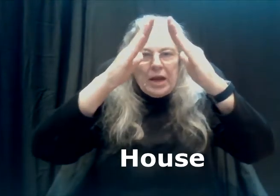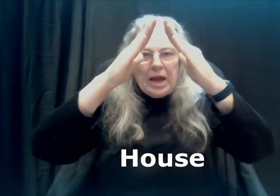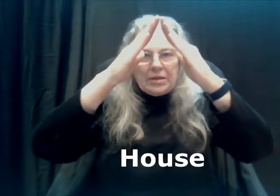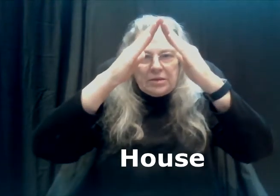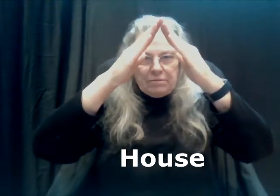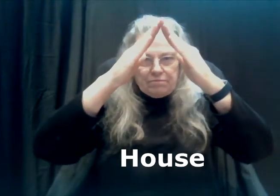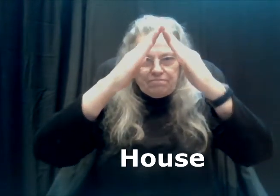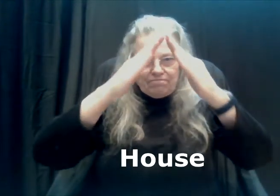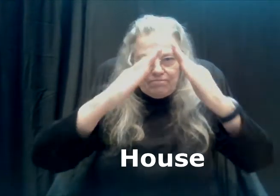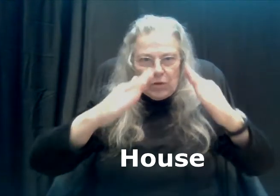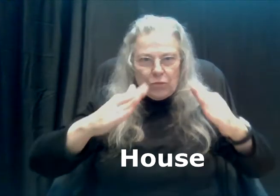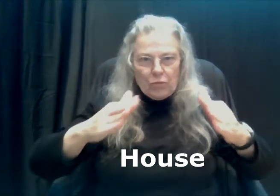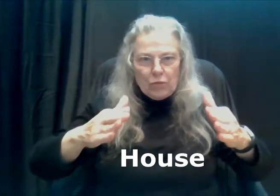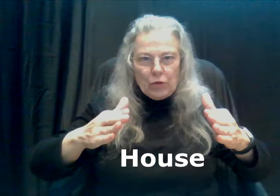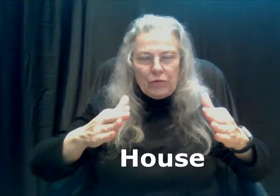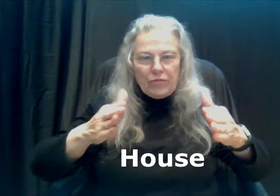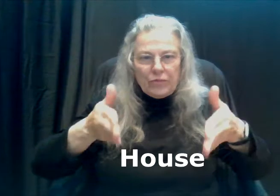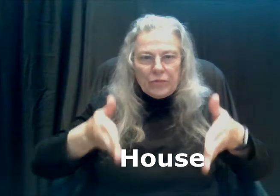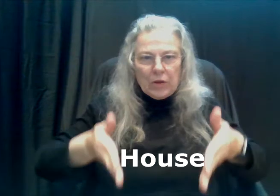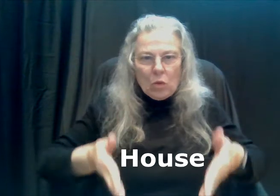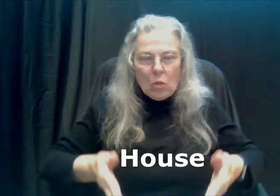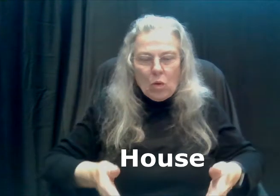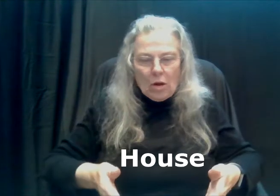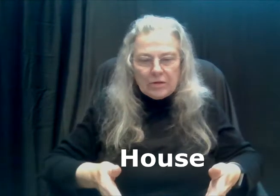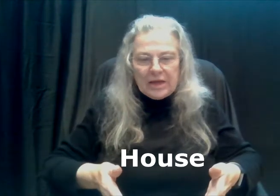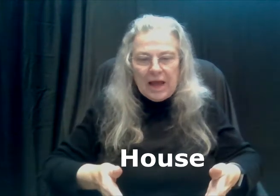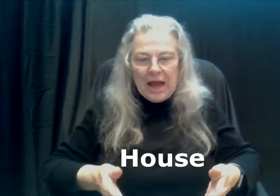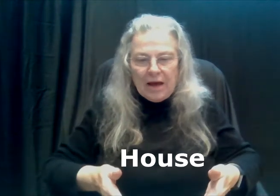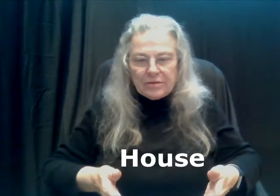hands, roof, walls, house.